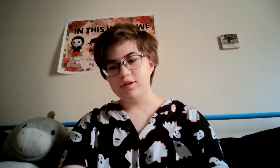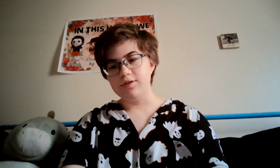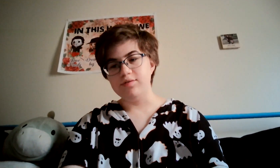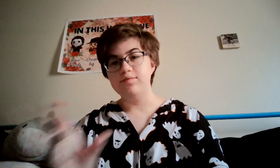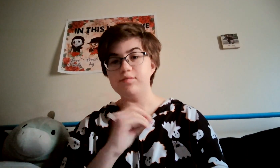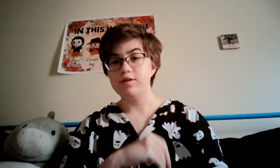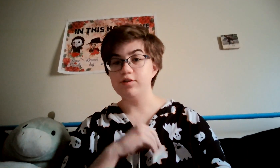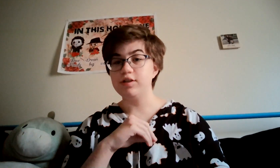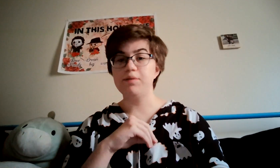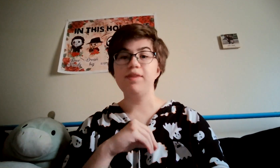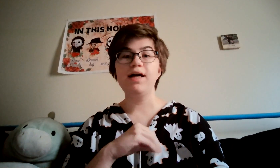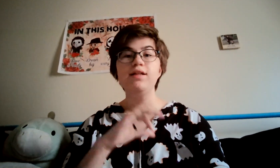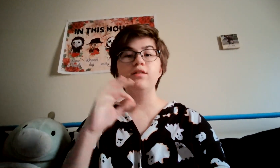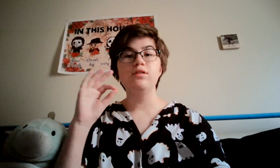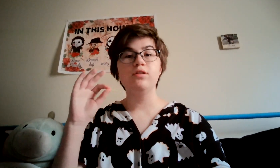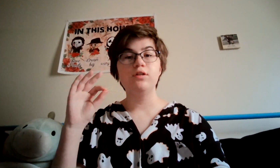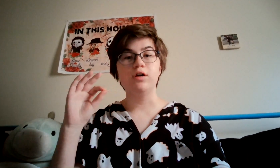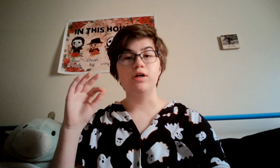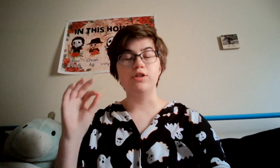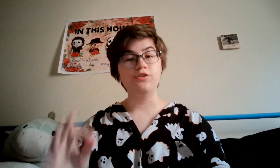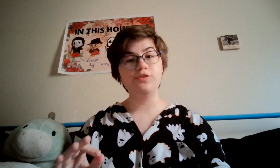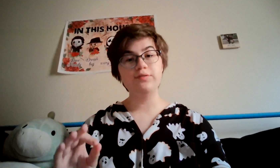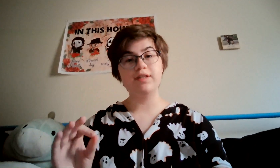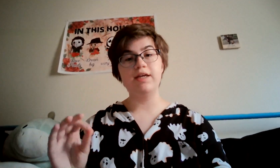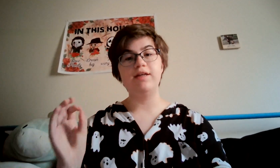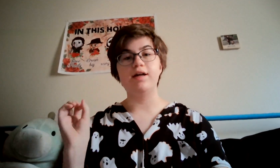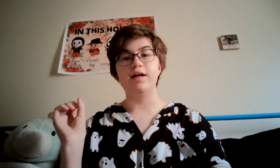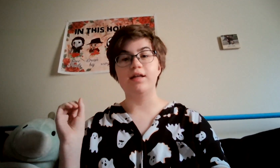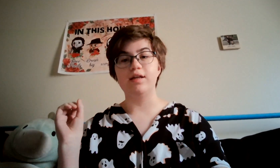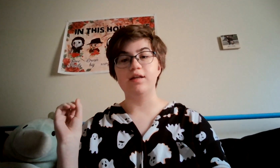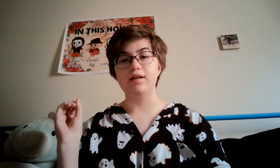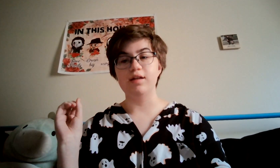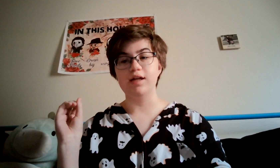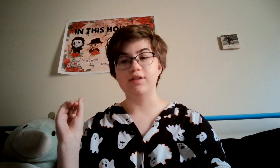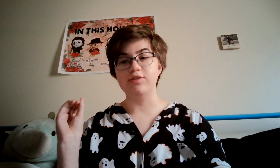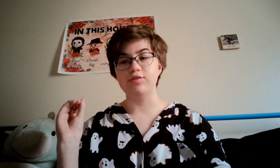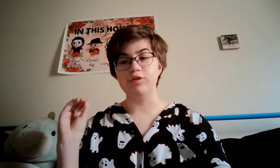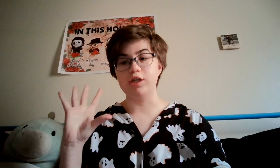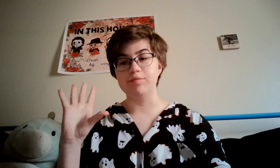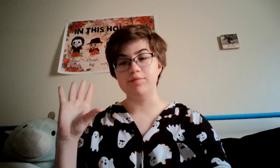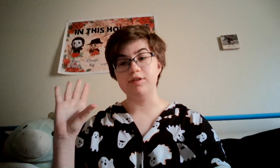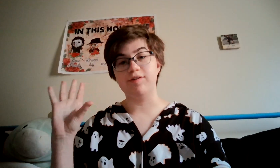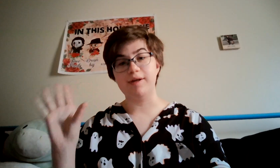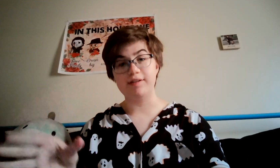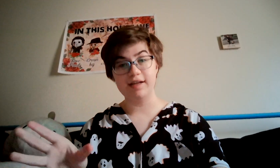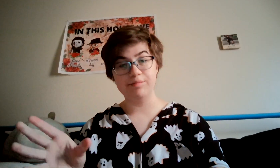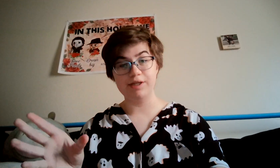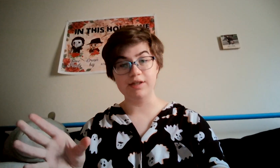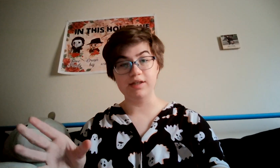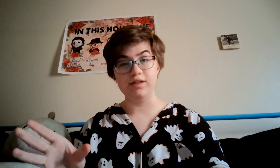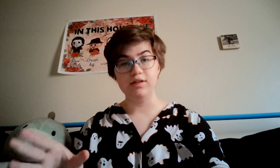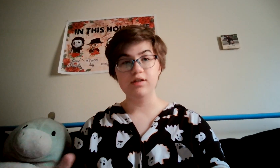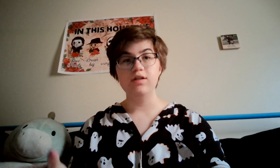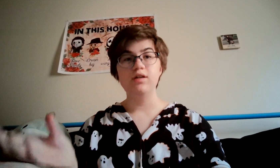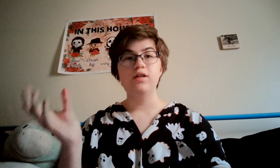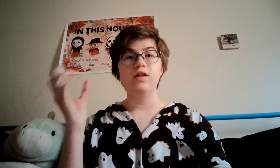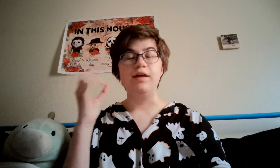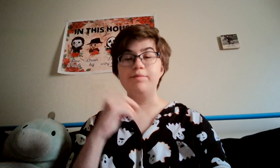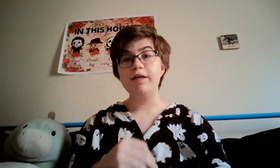So I was looking up that. On Tuesday, I had to look up some stuff about the time period, expand on what